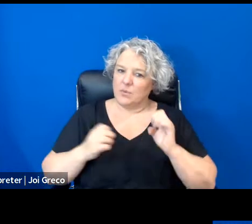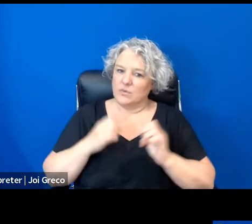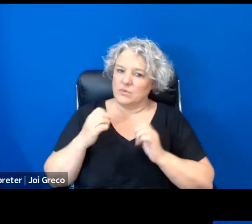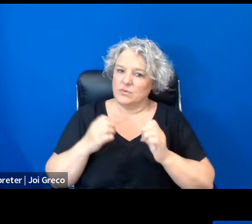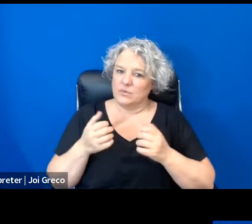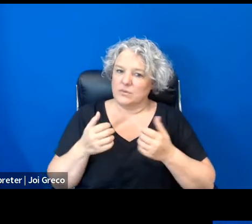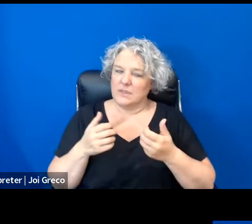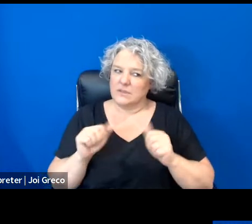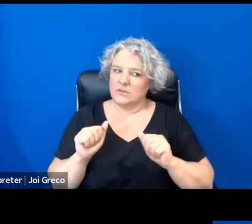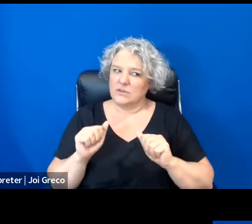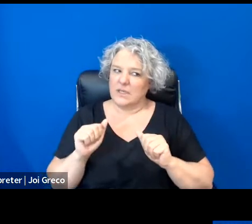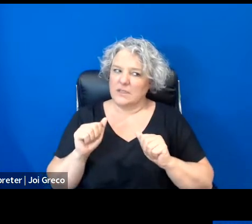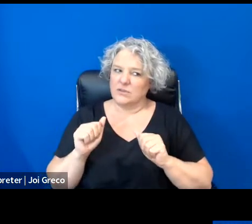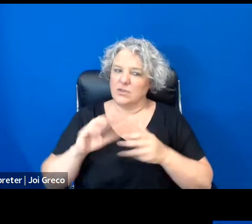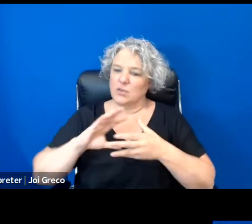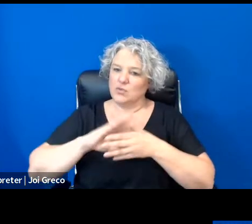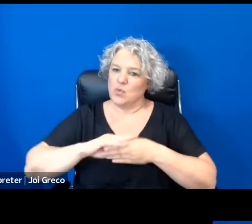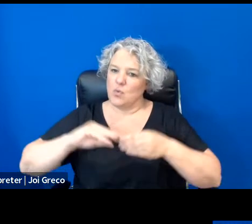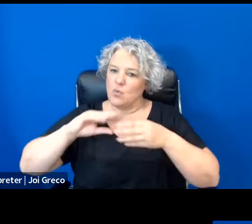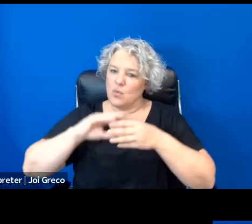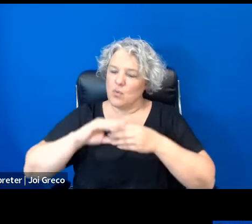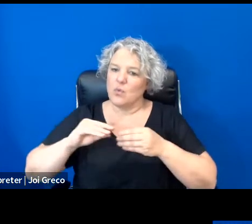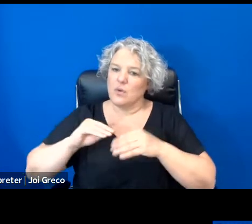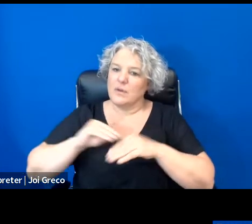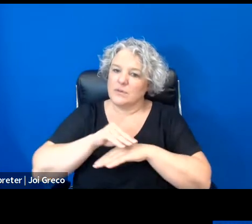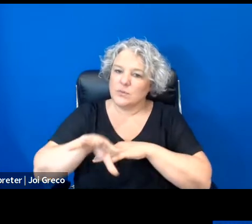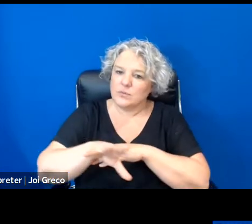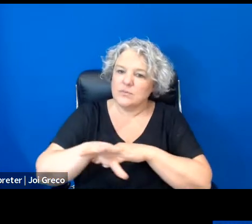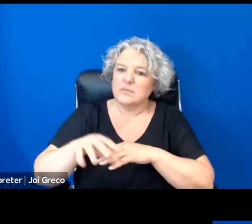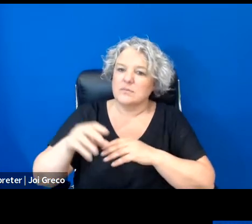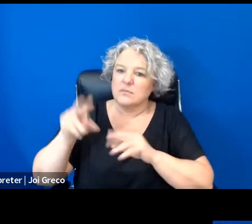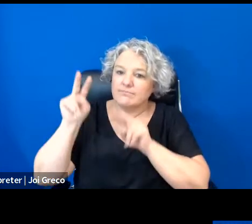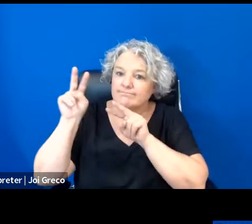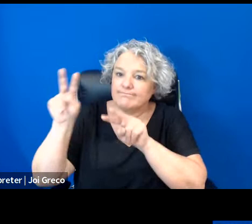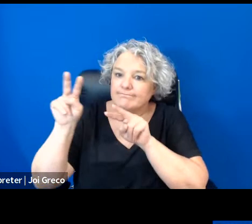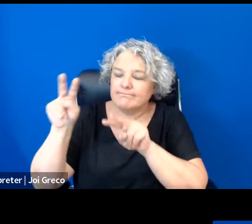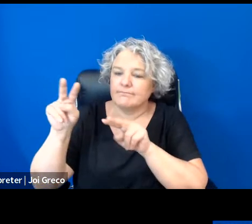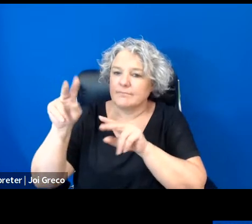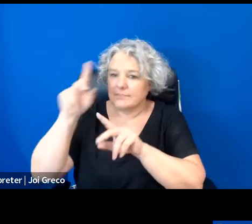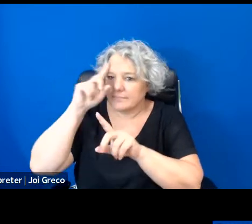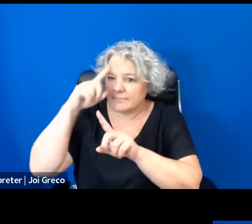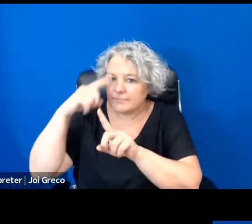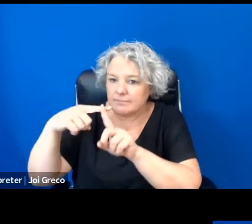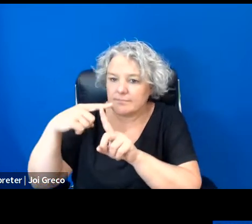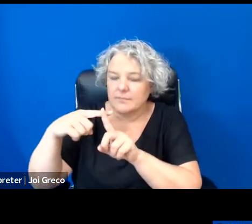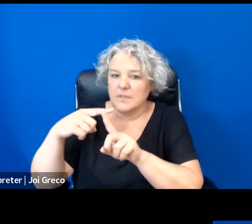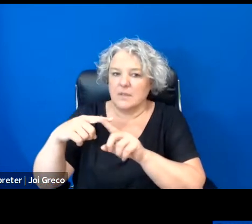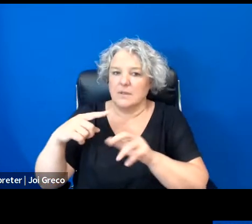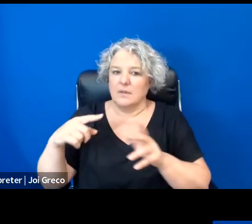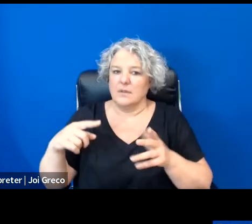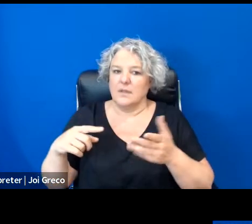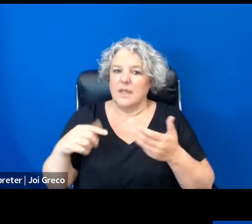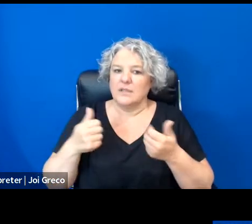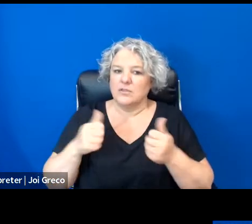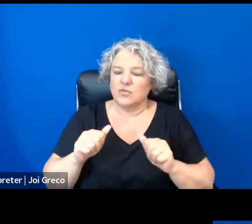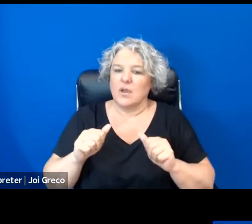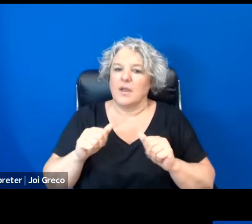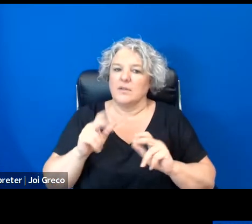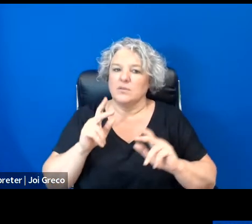issue framing in ways that give people hope, that call upon people's genuine